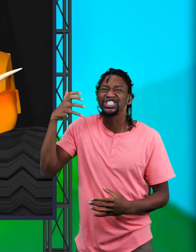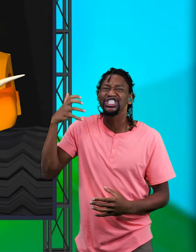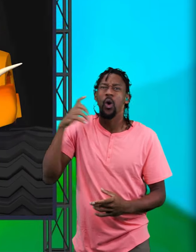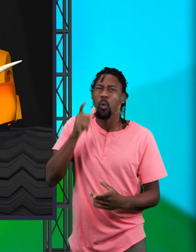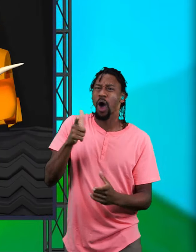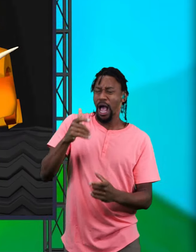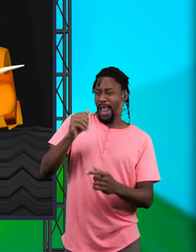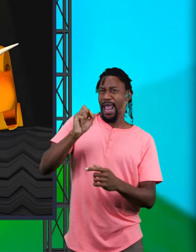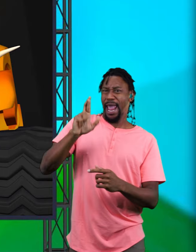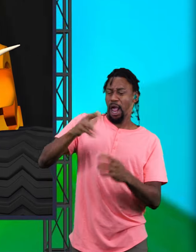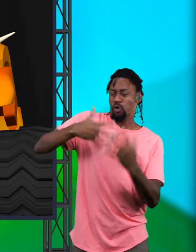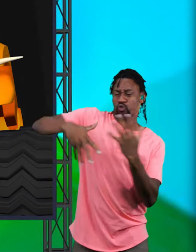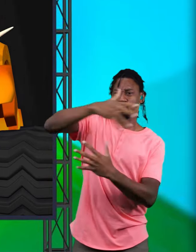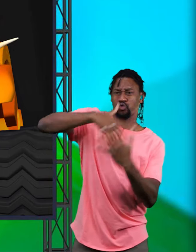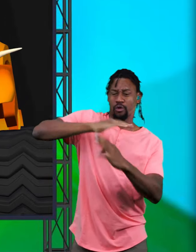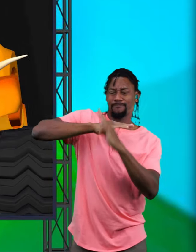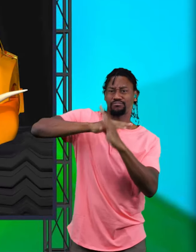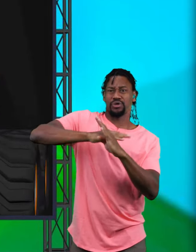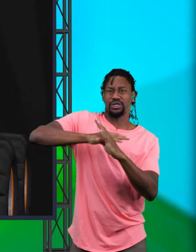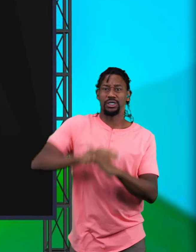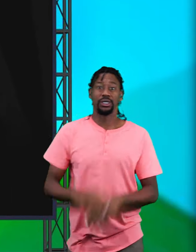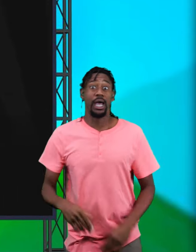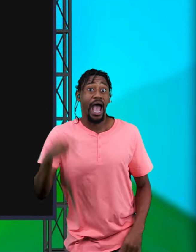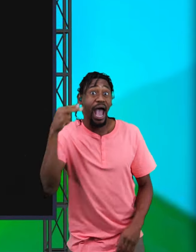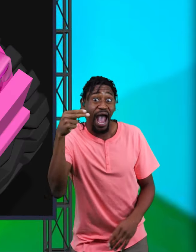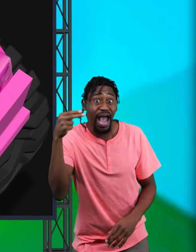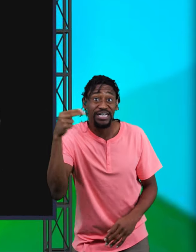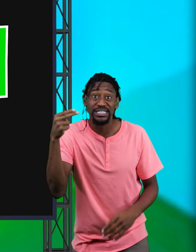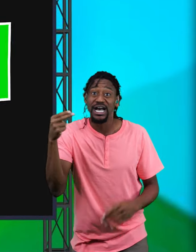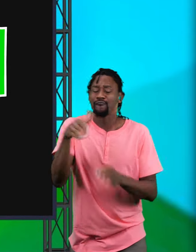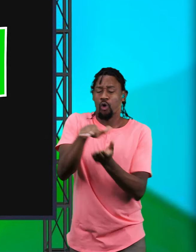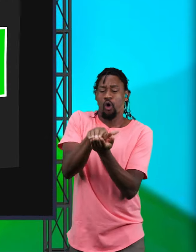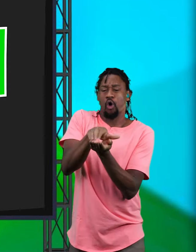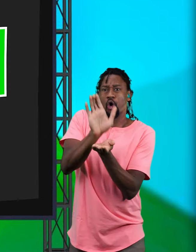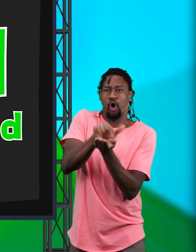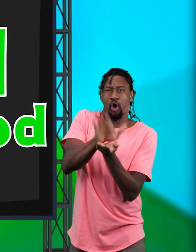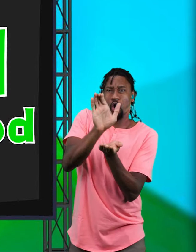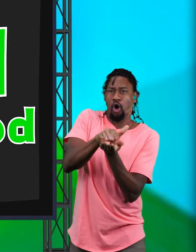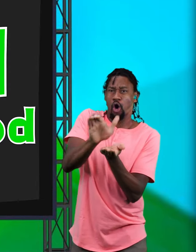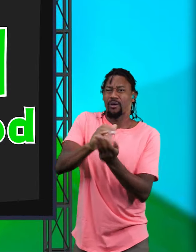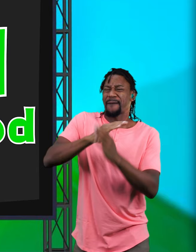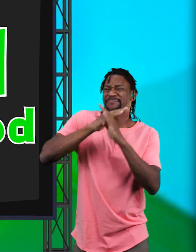lets cool air in. Yes! H is for hood. It covers